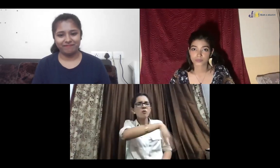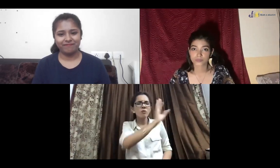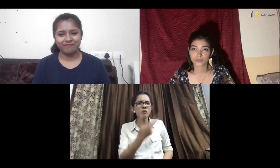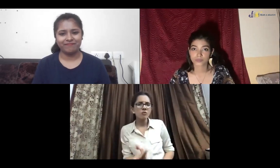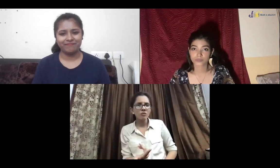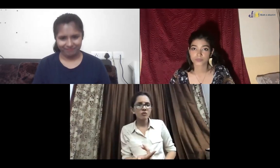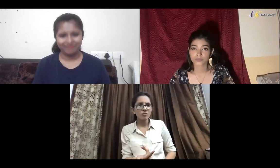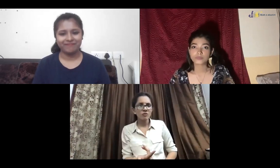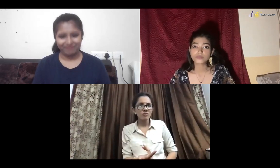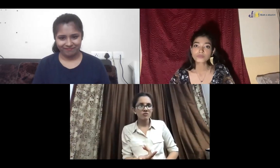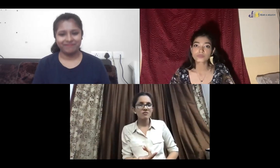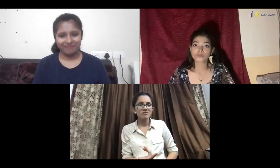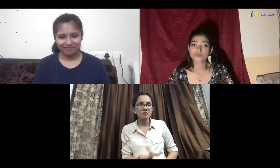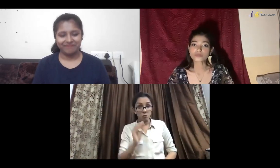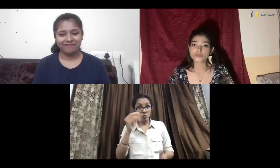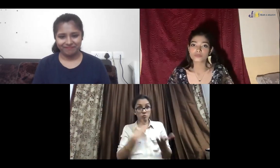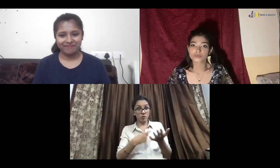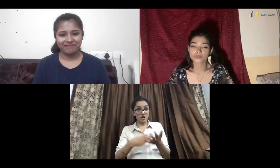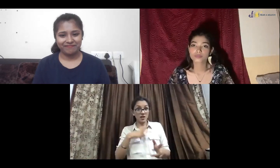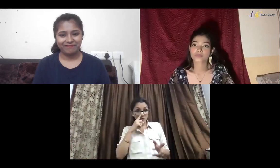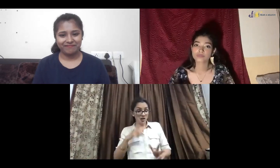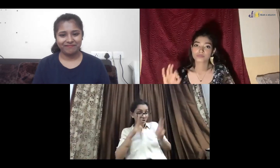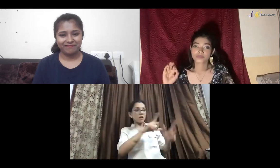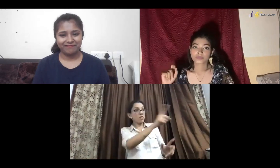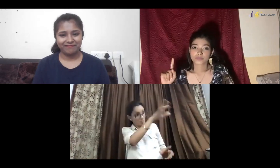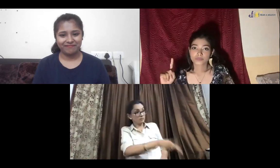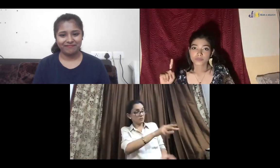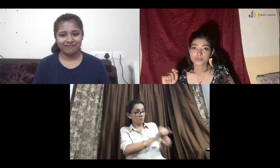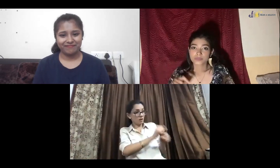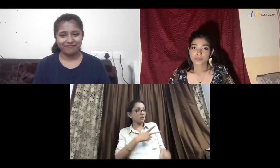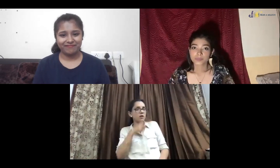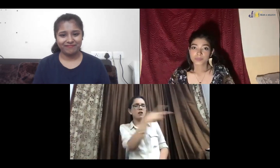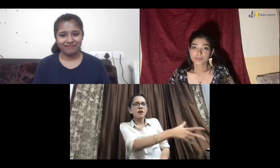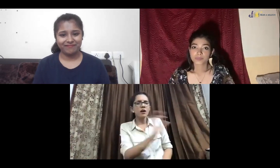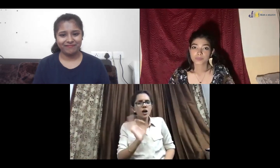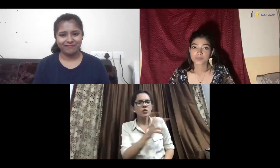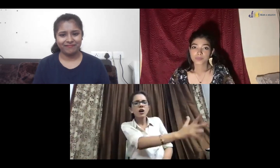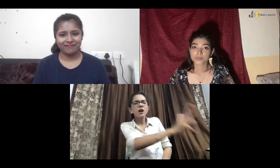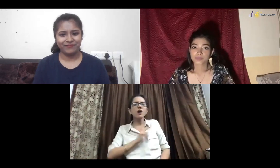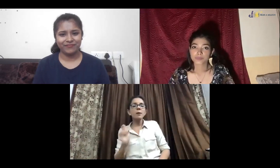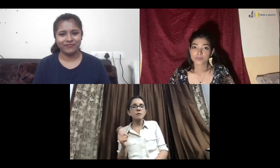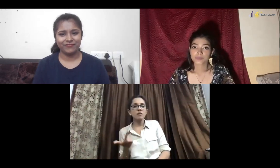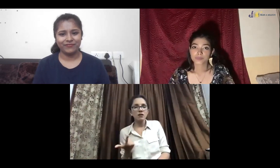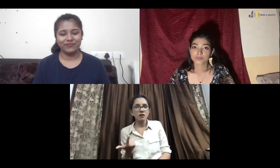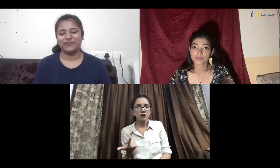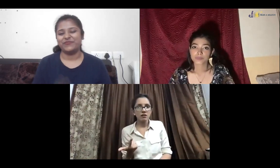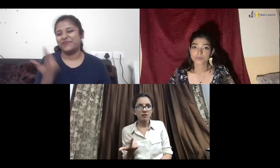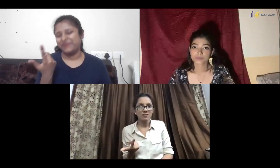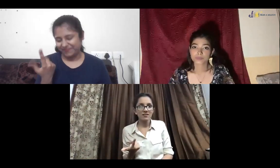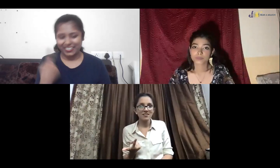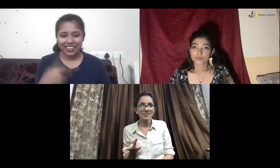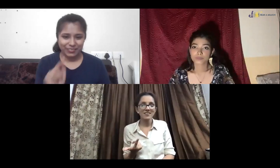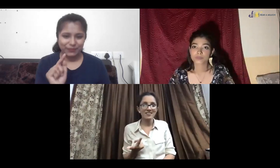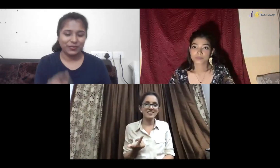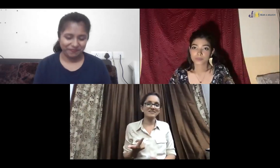can also leave early, right? Why they are just commenting on female? Just telling them that you have to come, you have to stay, and you have to